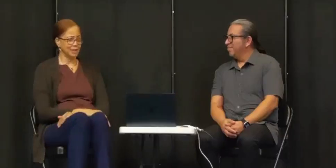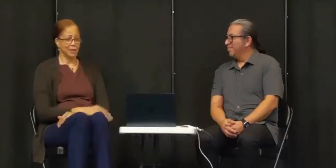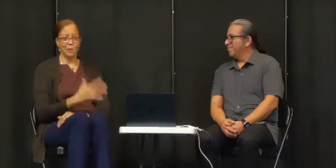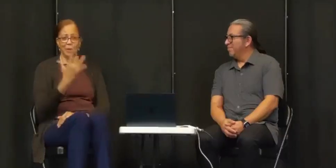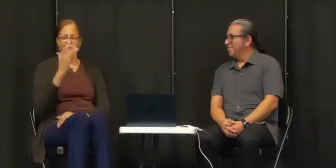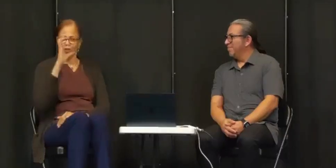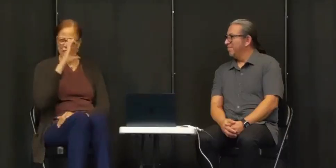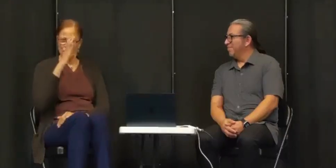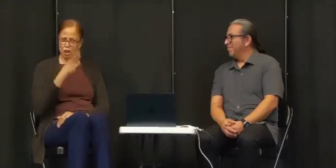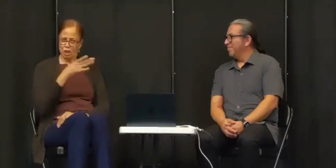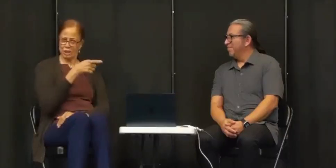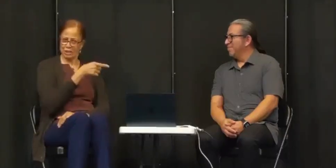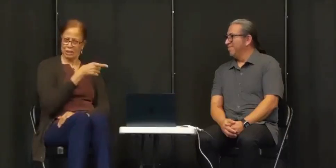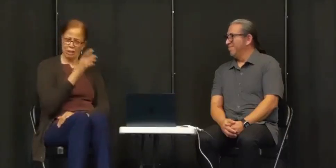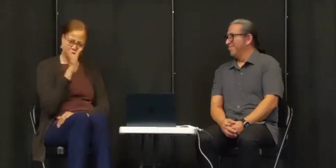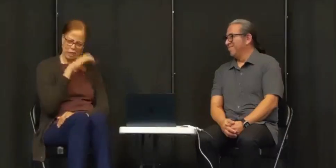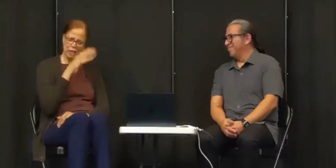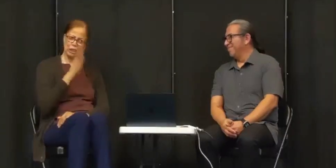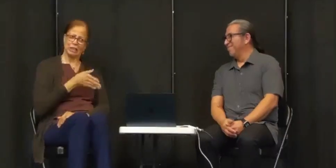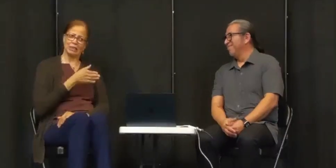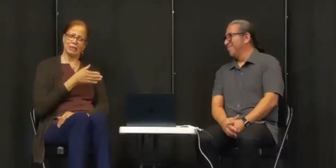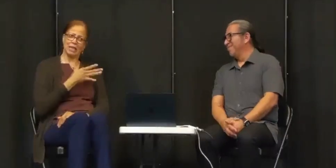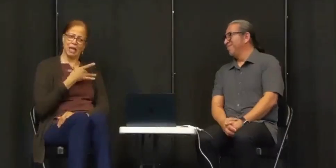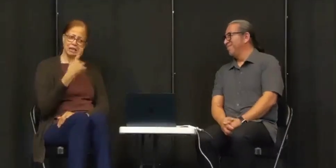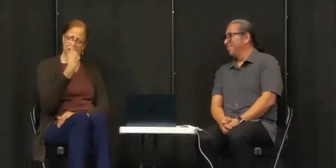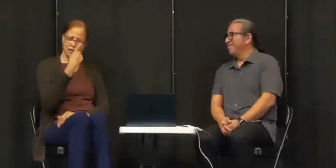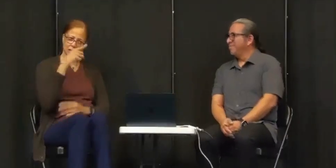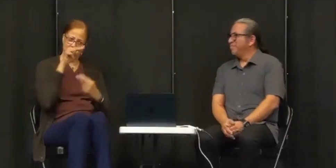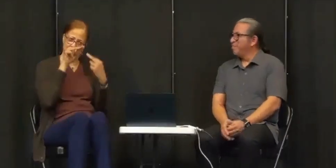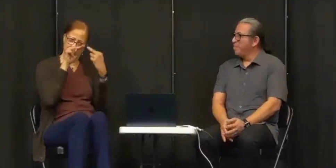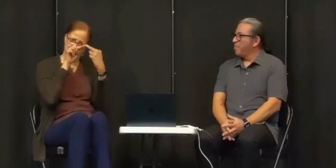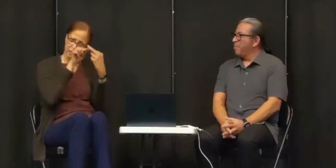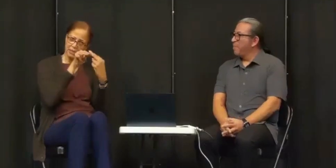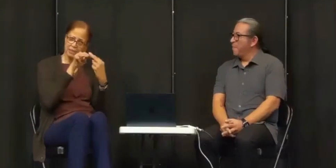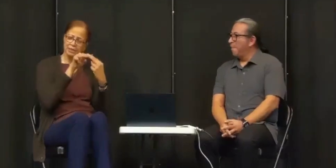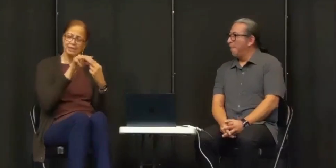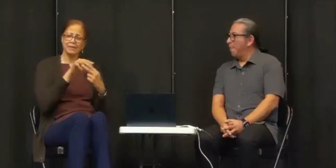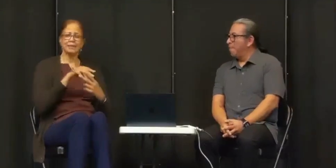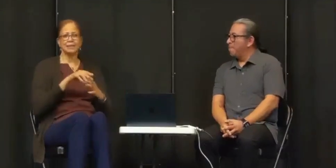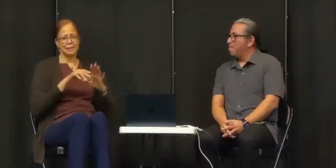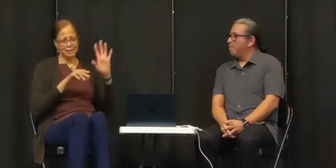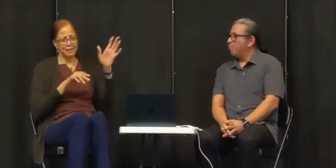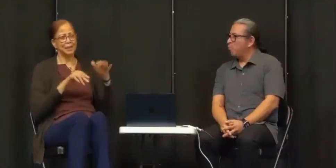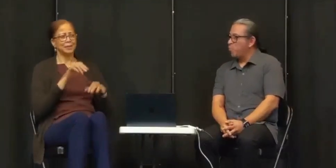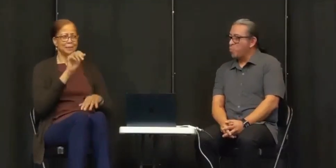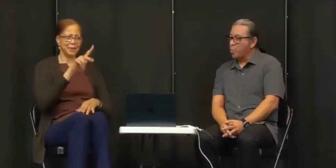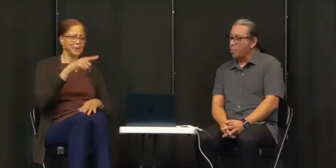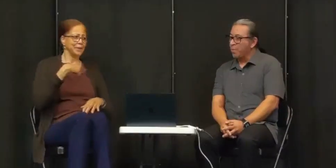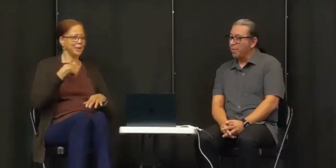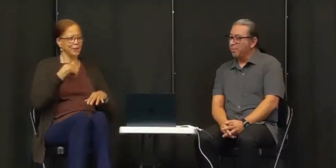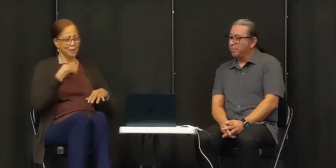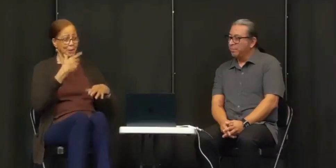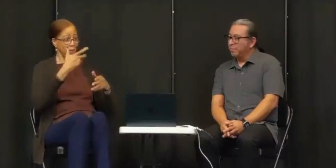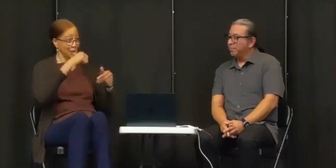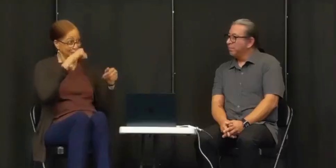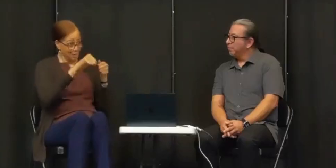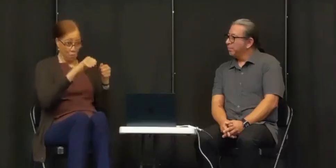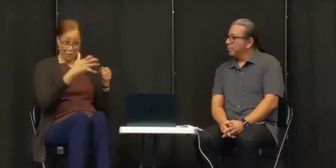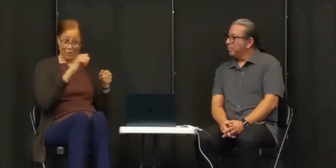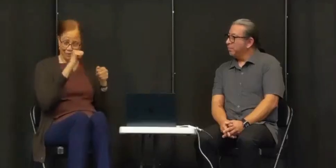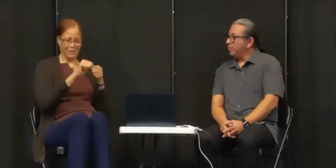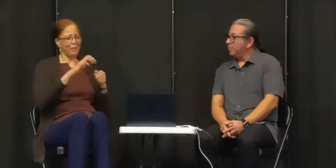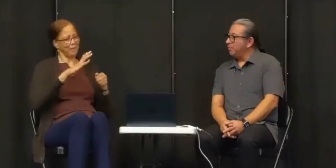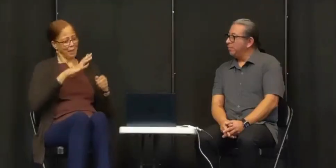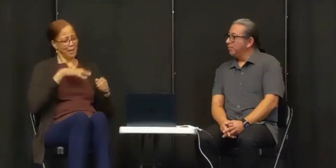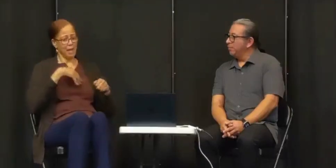like VRS. I do not like talking to you on VRS. And she's like, because it's a stranger. I want to be able to talk to you. I don't know who this person is on the other